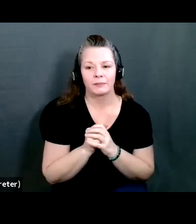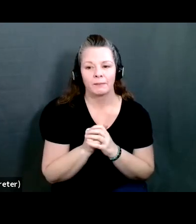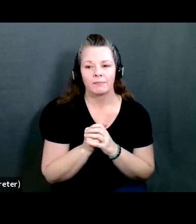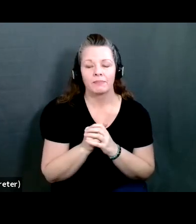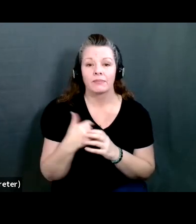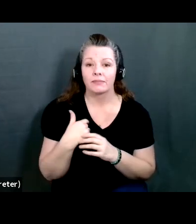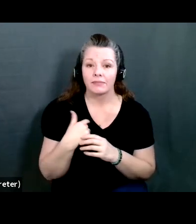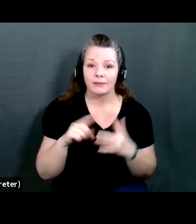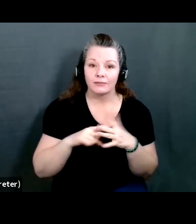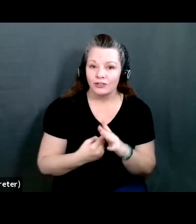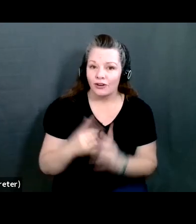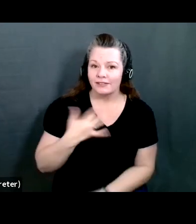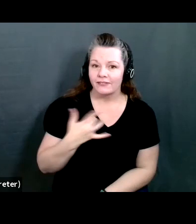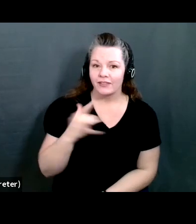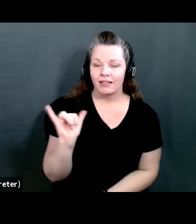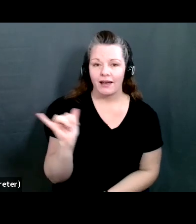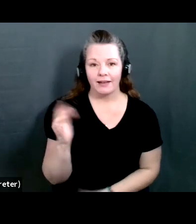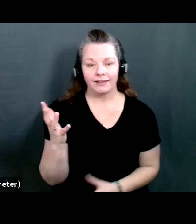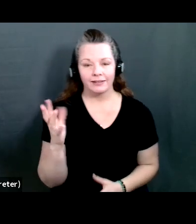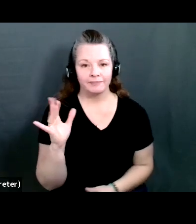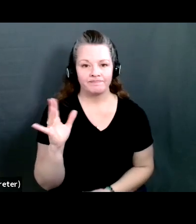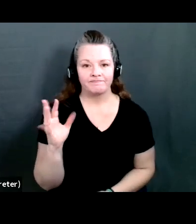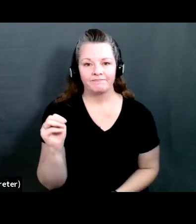I'm starting to feel like,